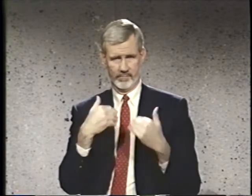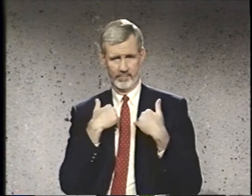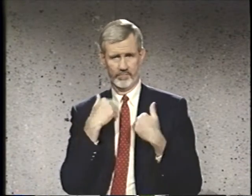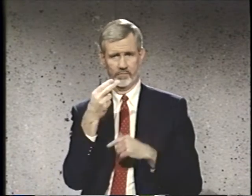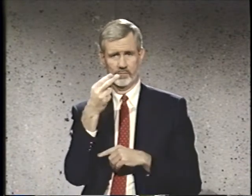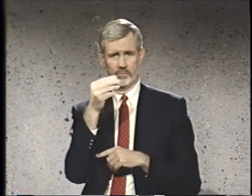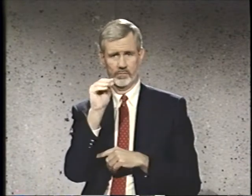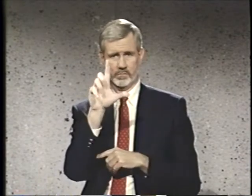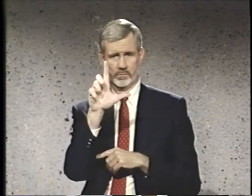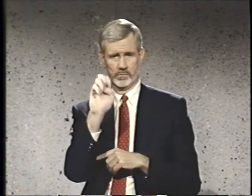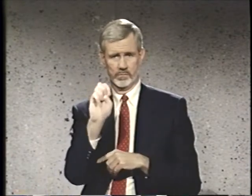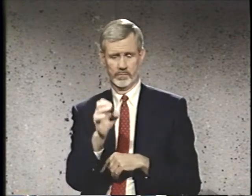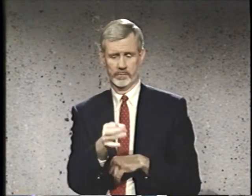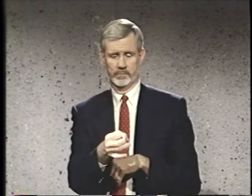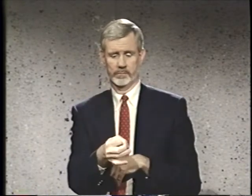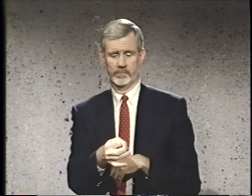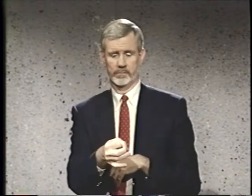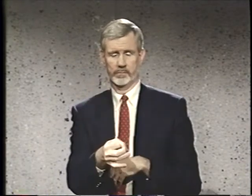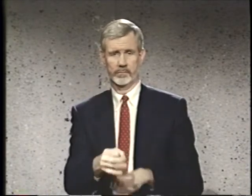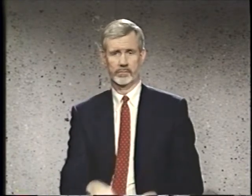The box has a tiny hole in it.